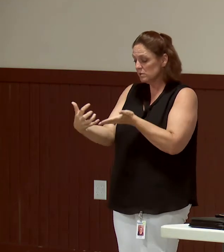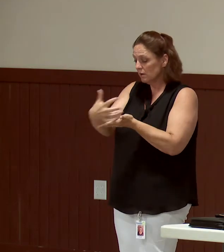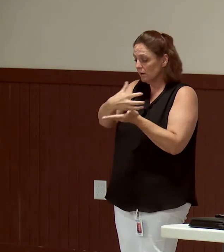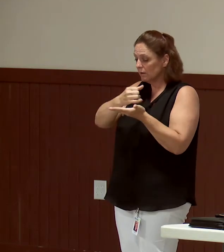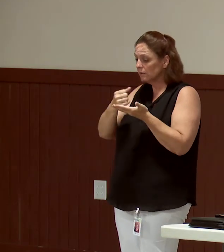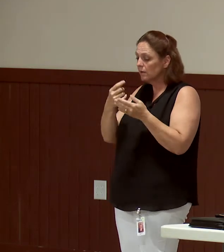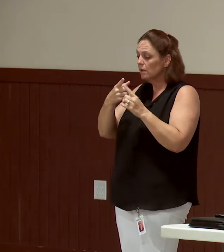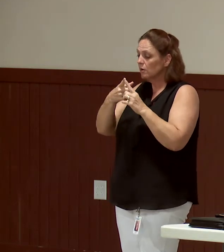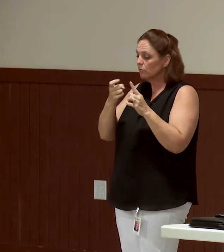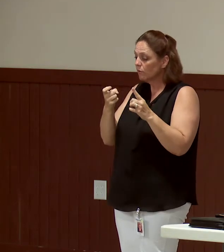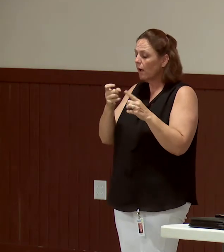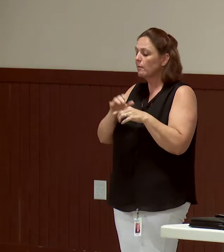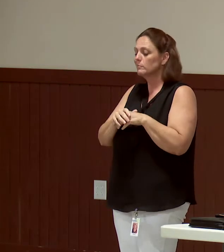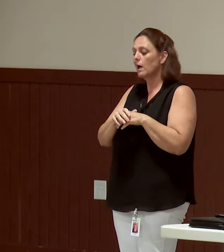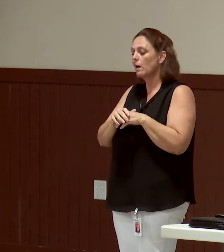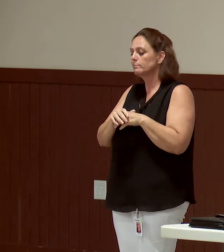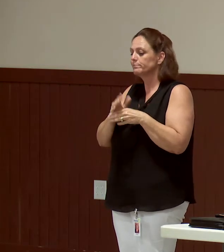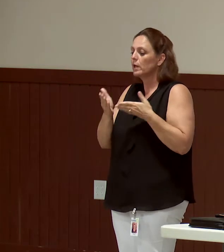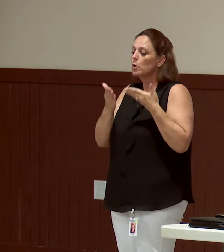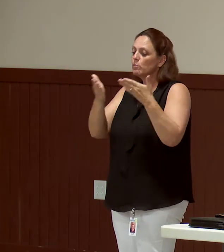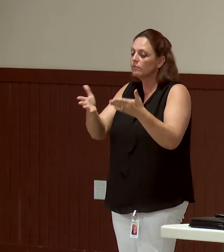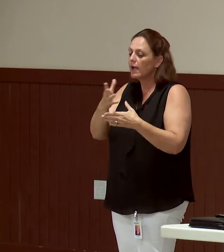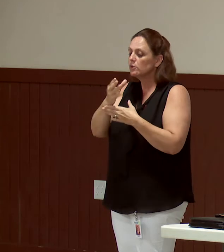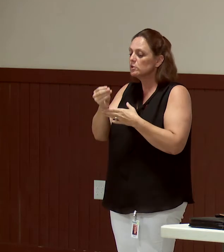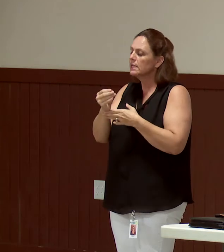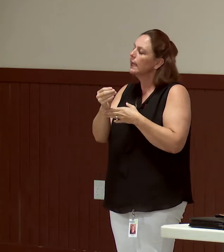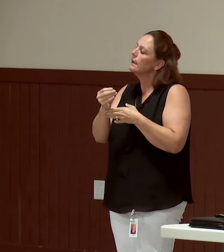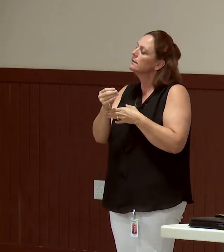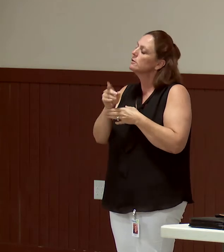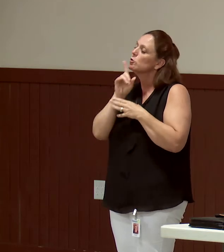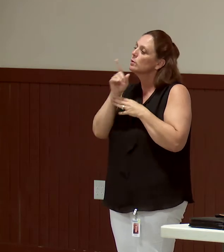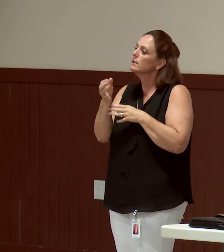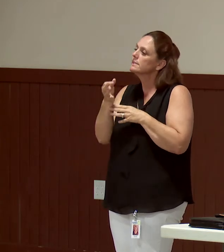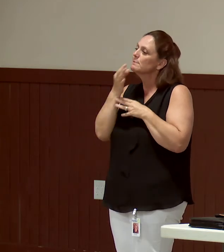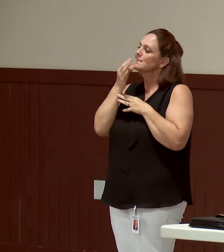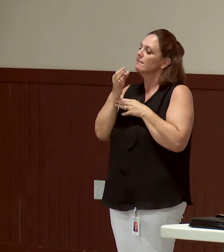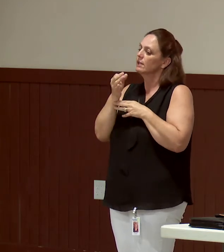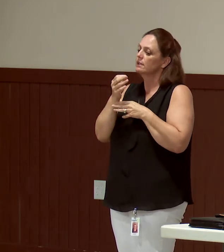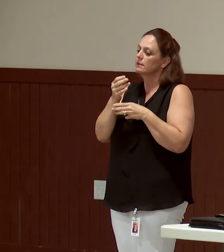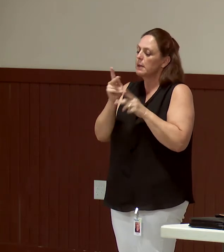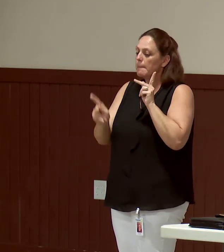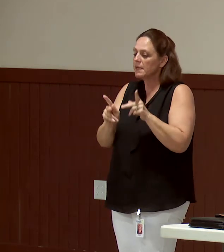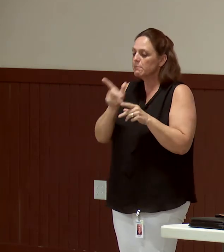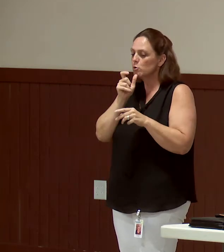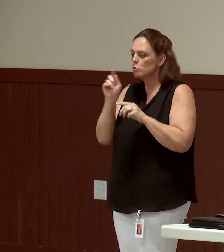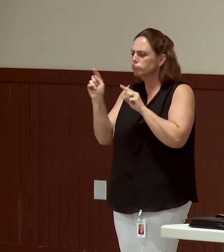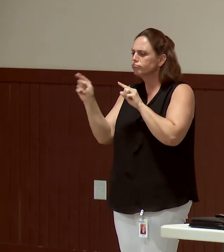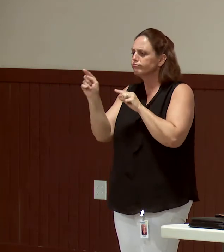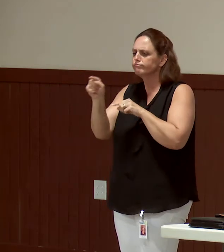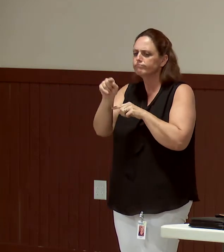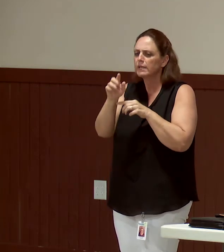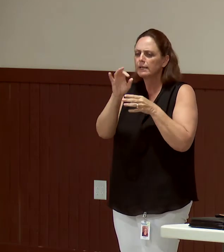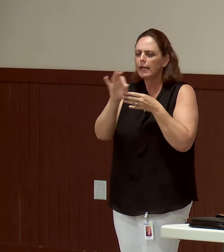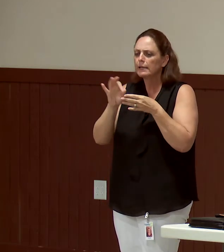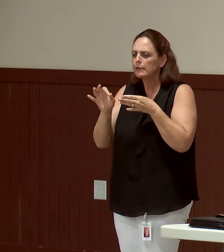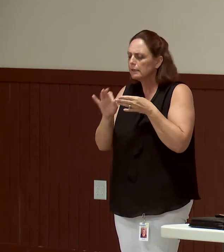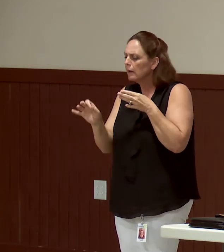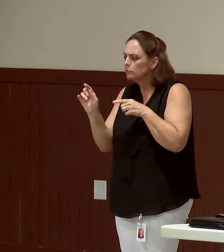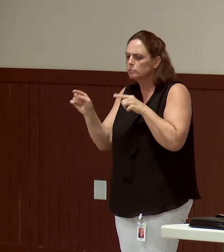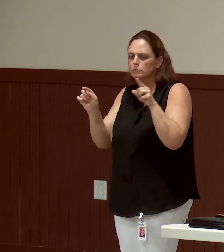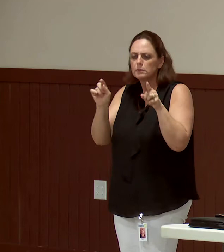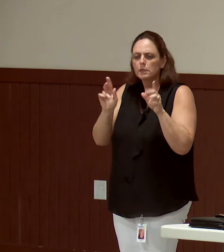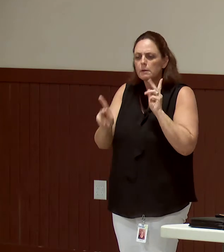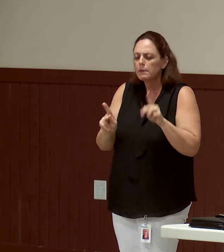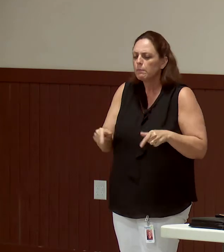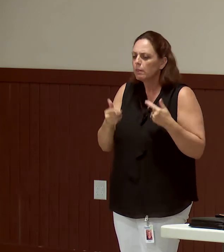conducted by shelter providers and trained volunteers that actually go out in the community and count the number of people living on the street and people